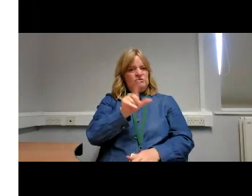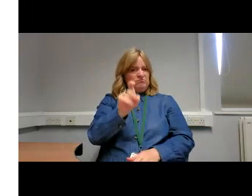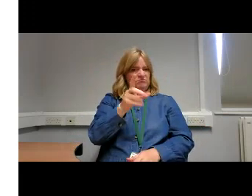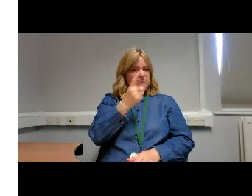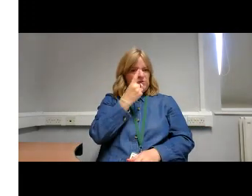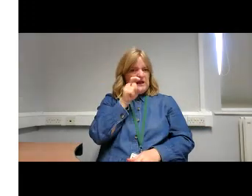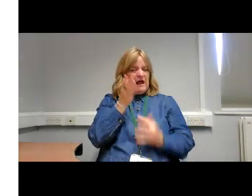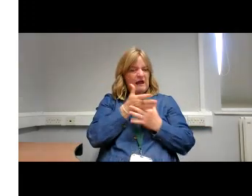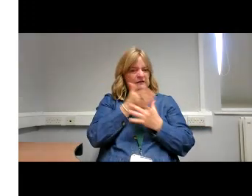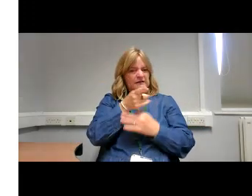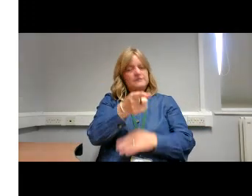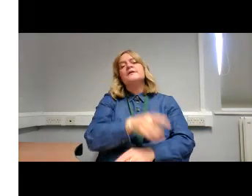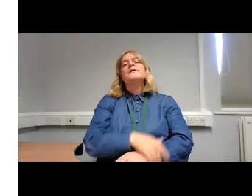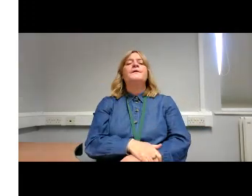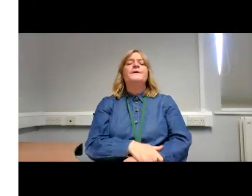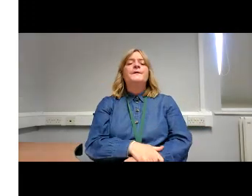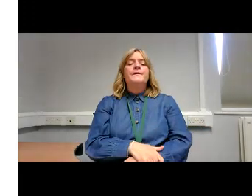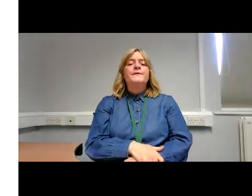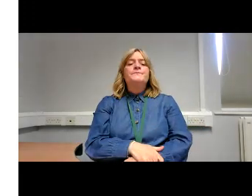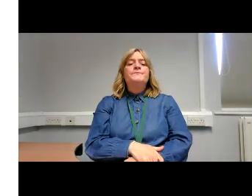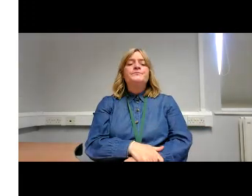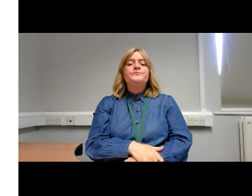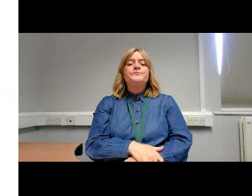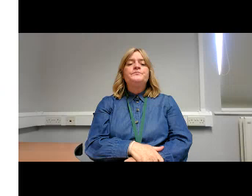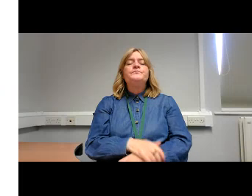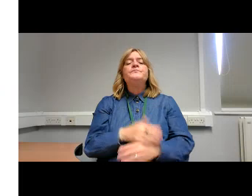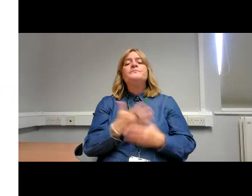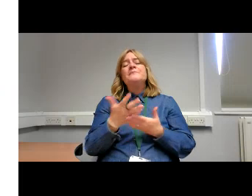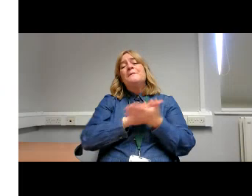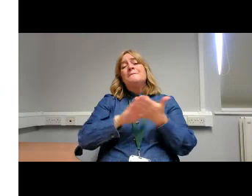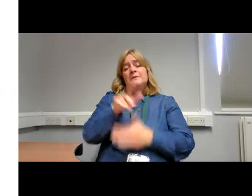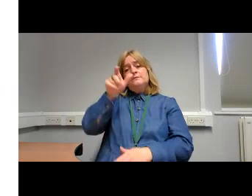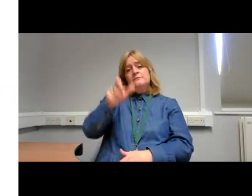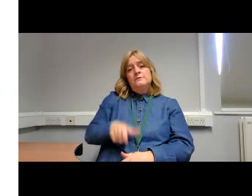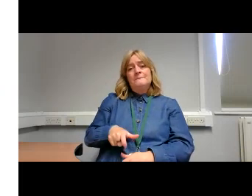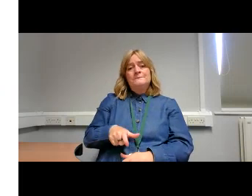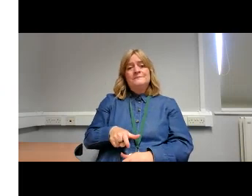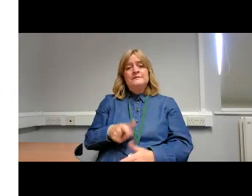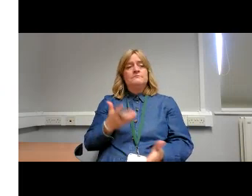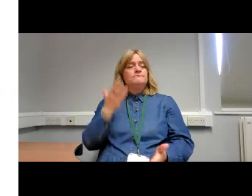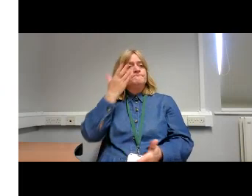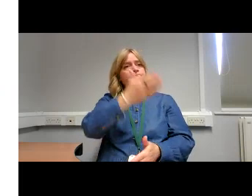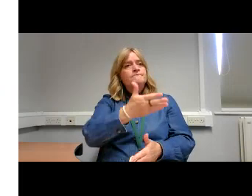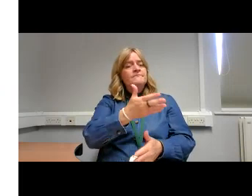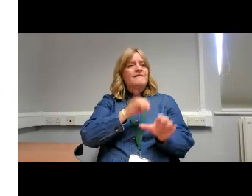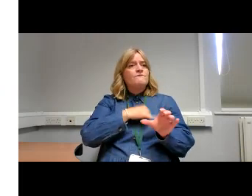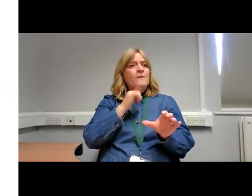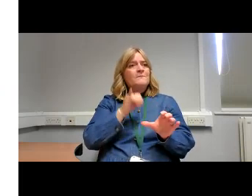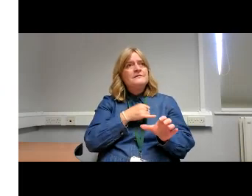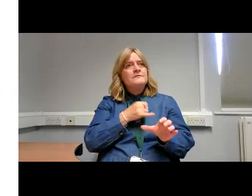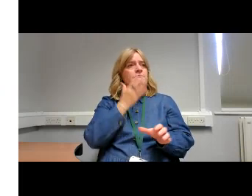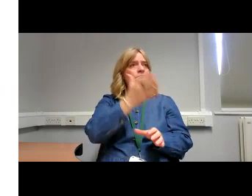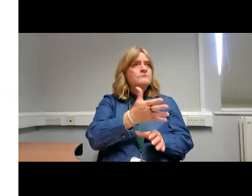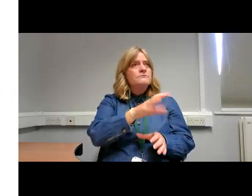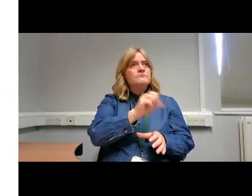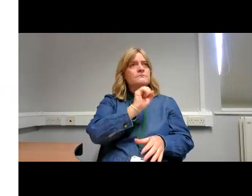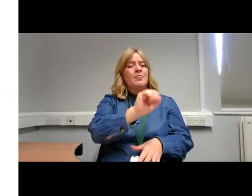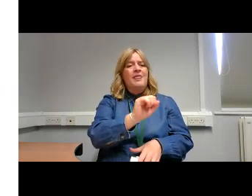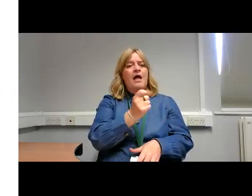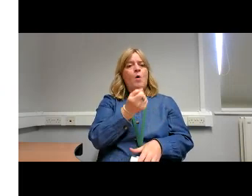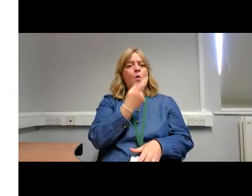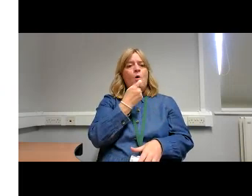And that link there would enable somebody who wanted to go to a pharmacy to get their oral contraception to be able to